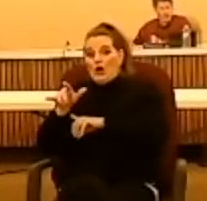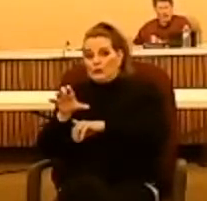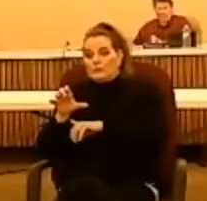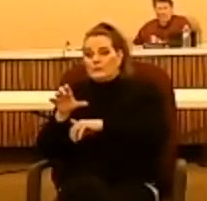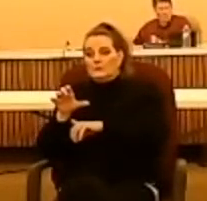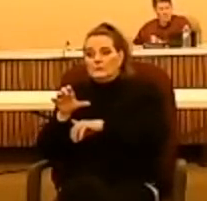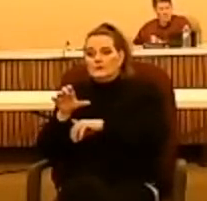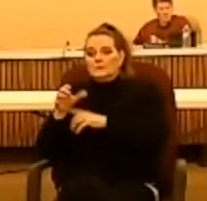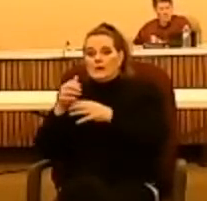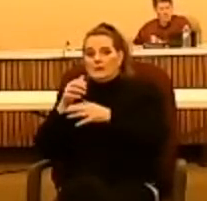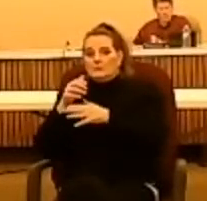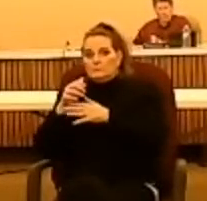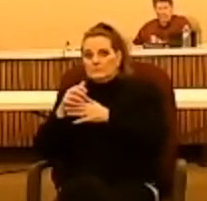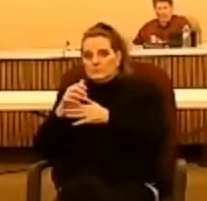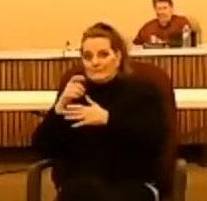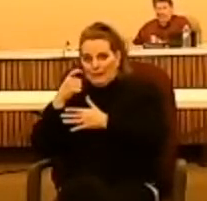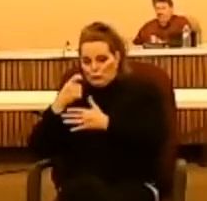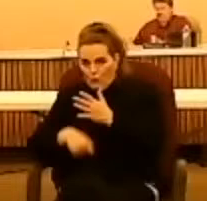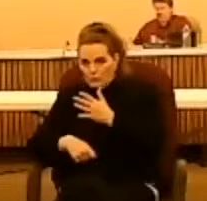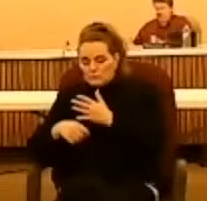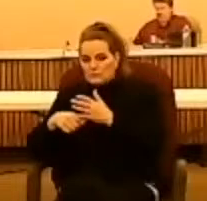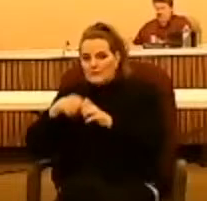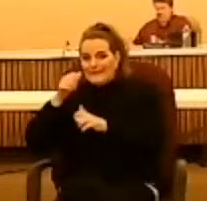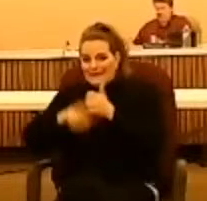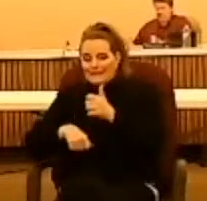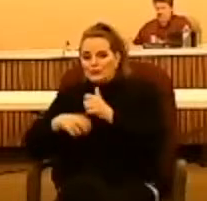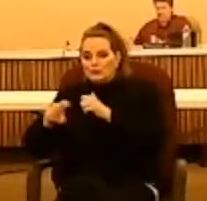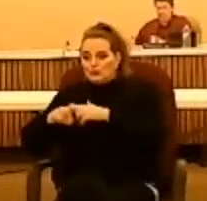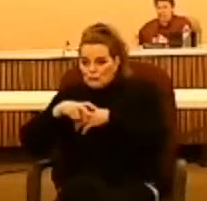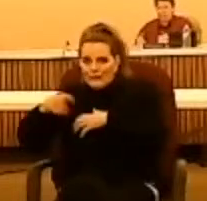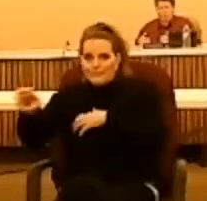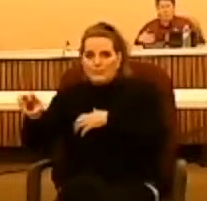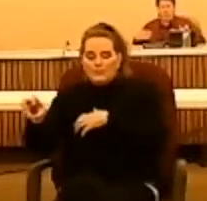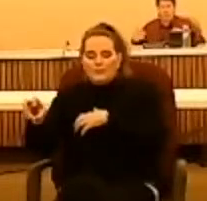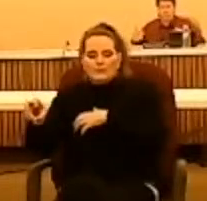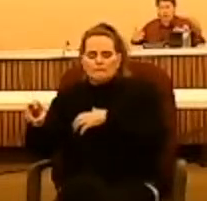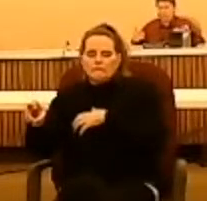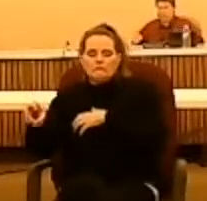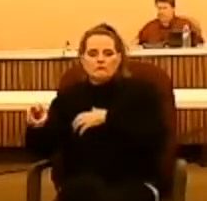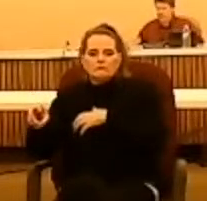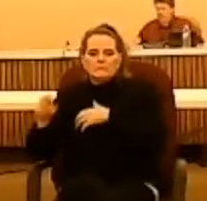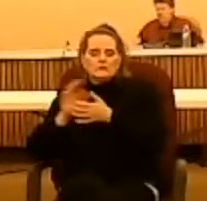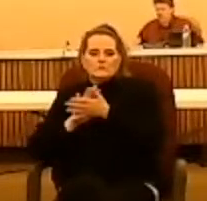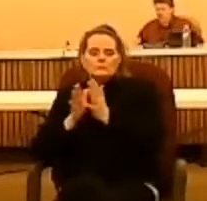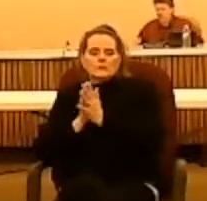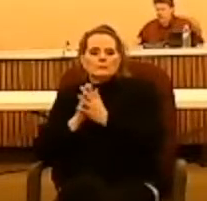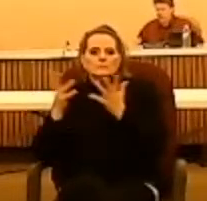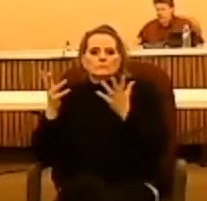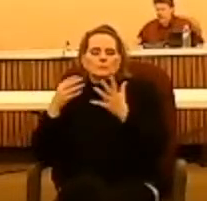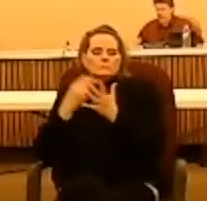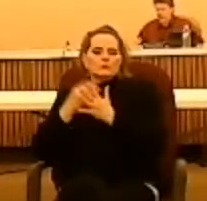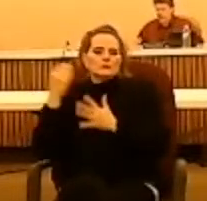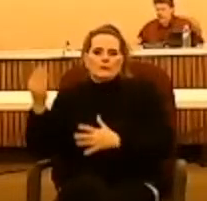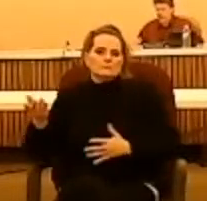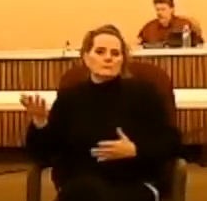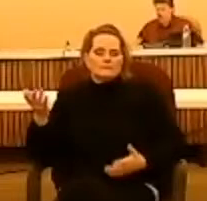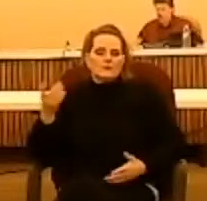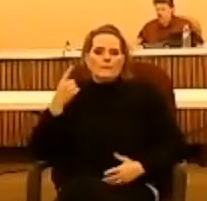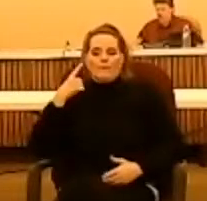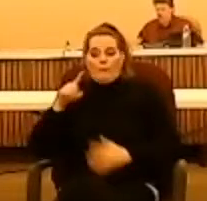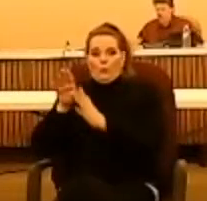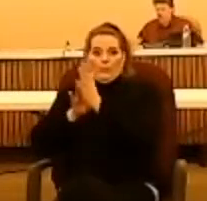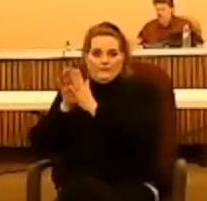burden on the developer, it can become too great a burden for the developer.